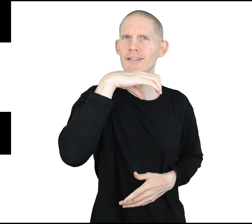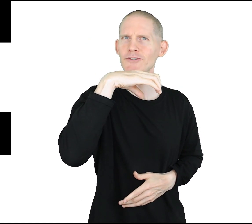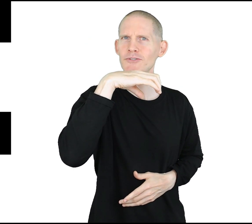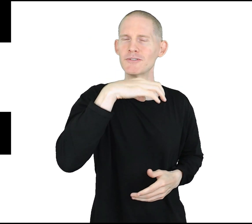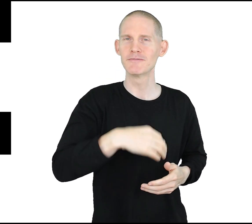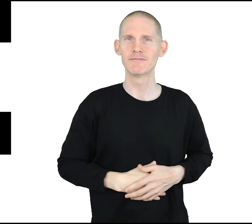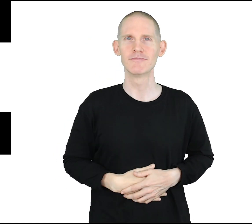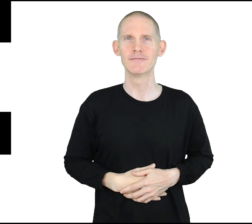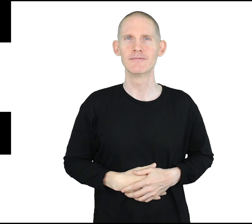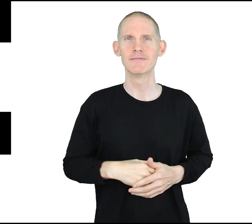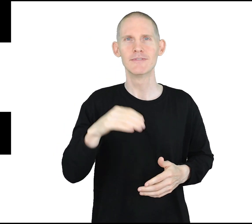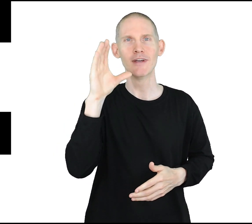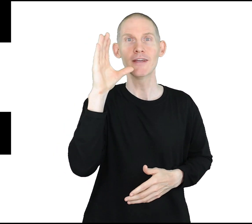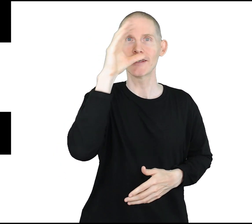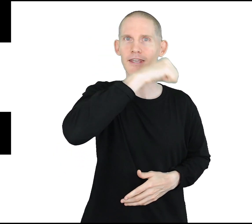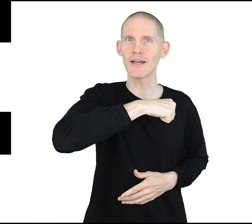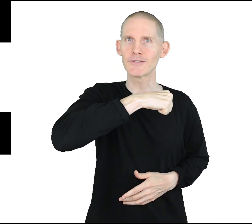Strange, guess.